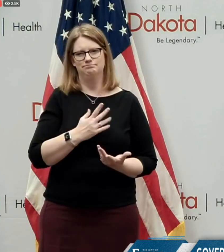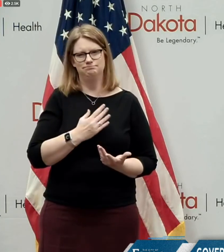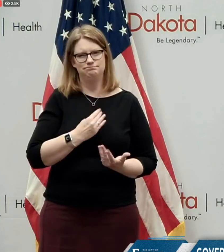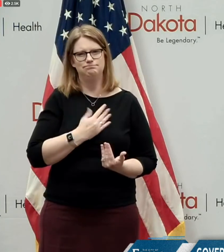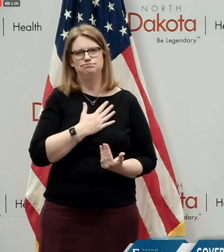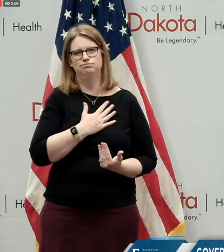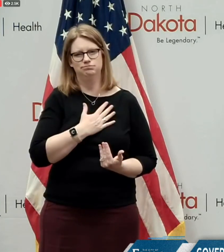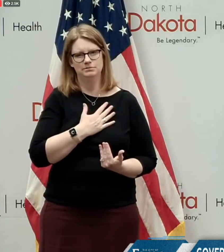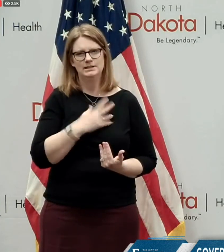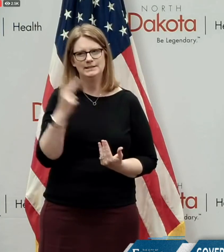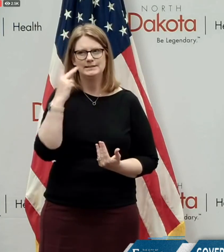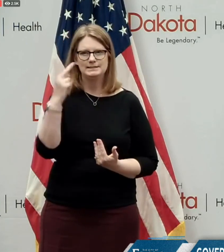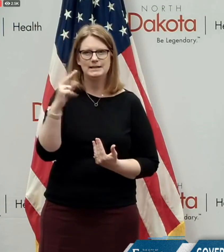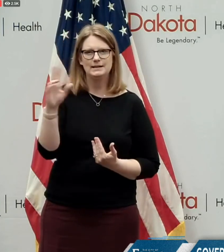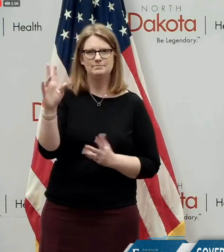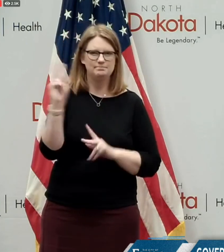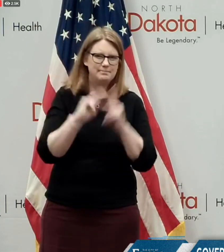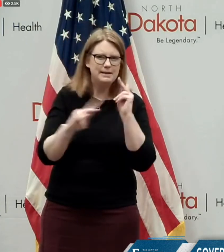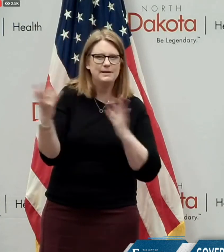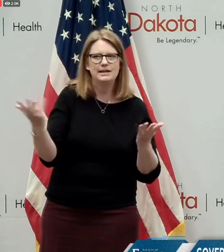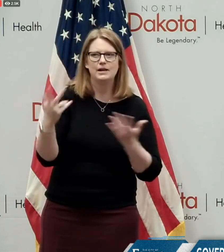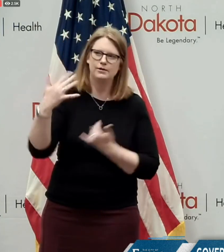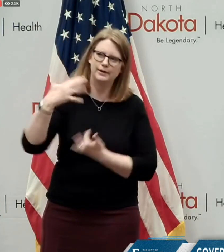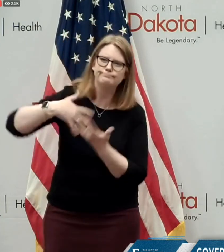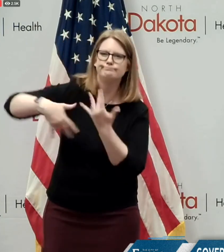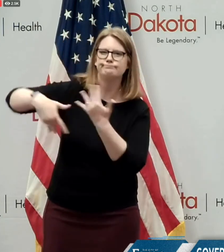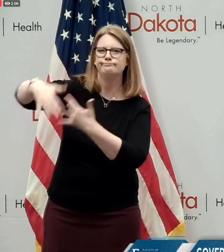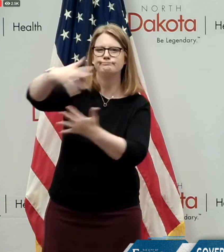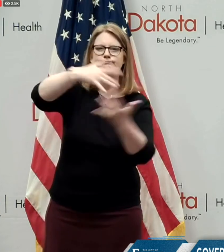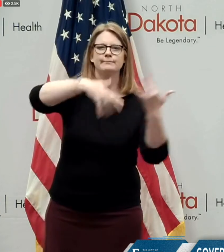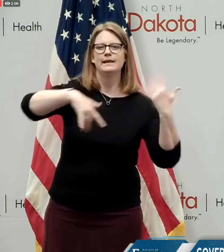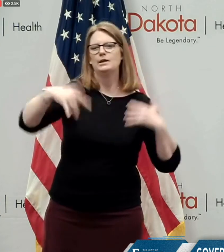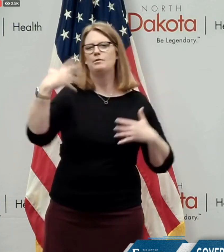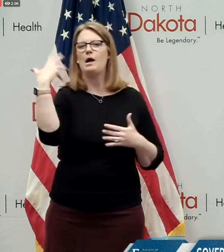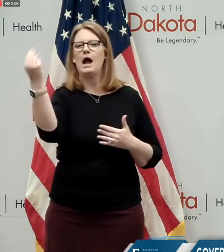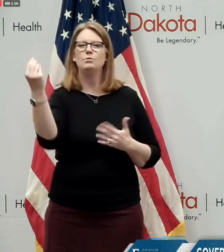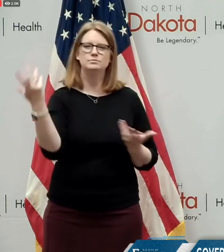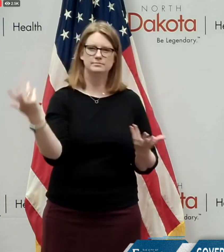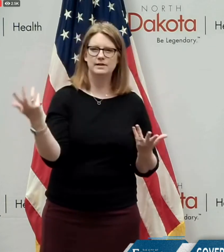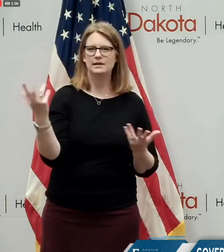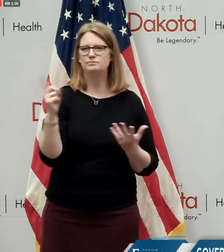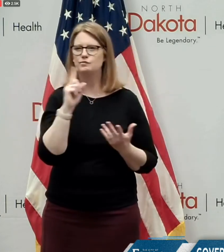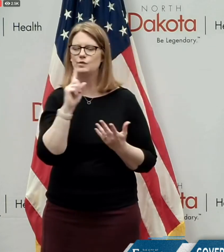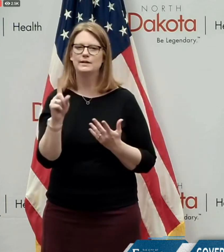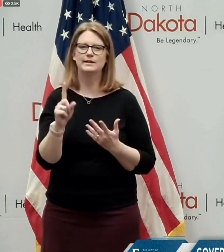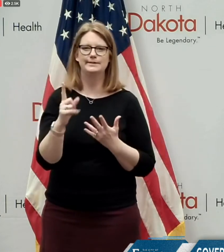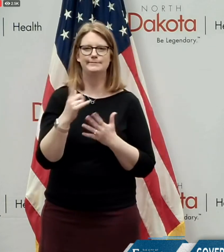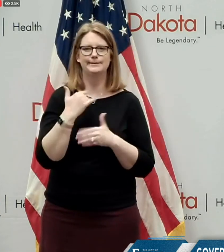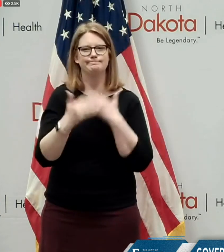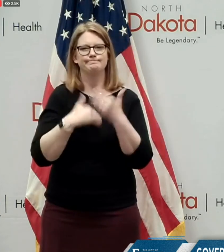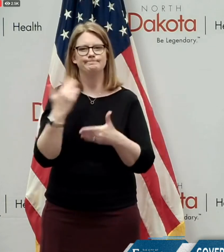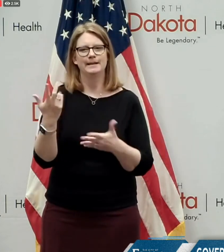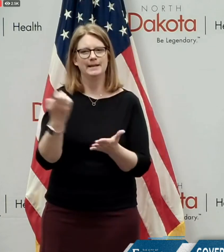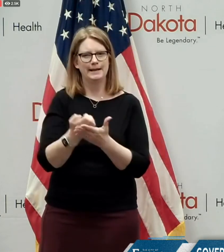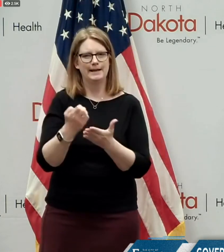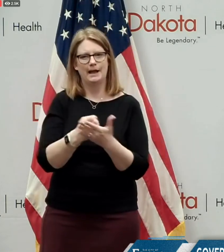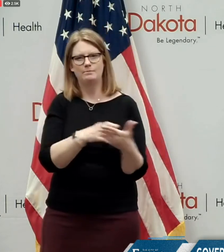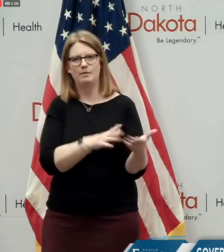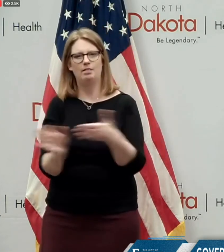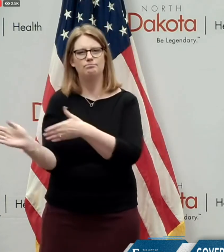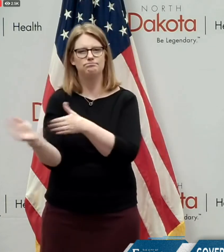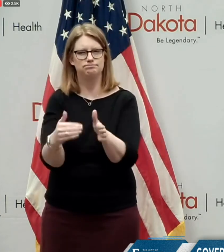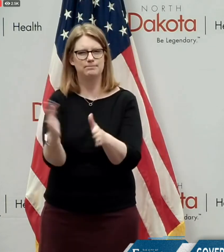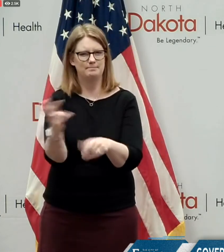about as we move towards getting our economy back towards full recovery. We got some great